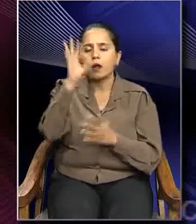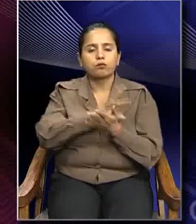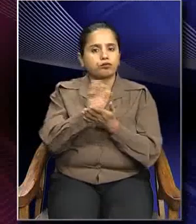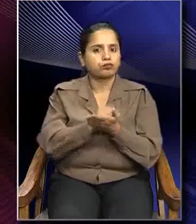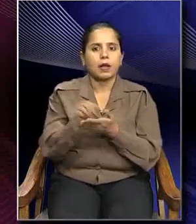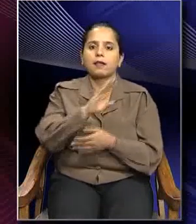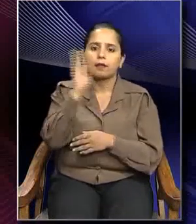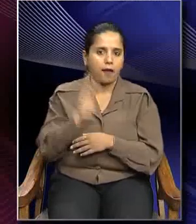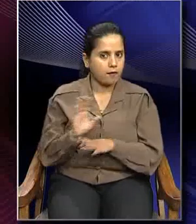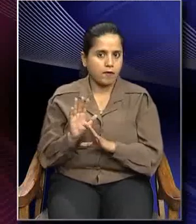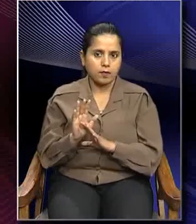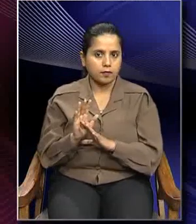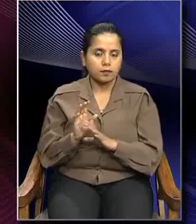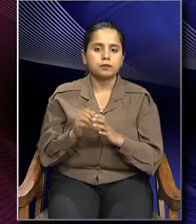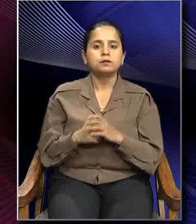destroyed.